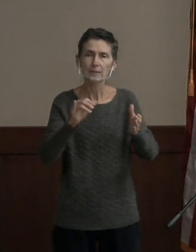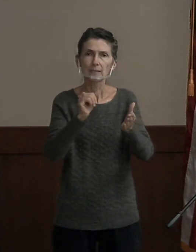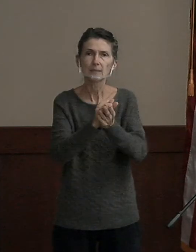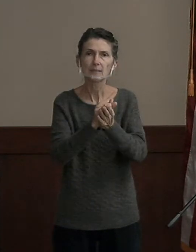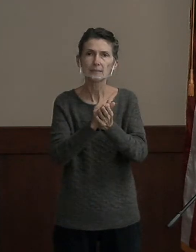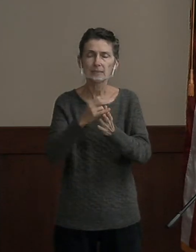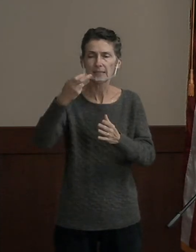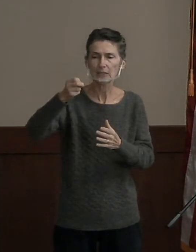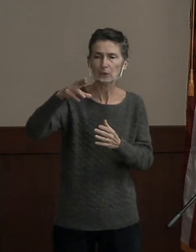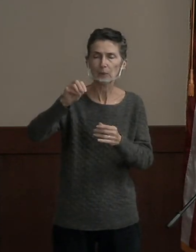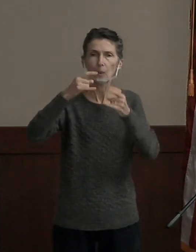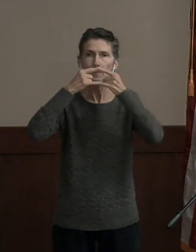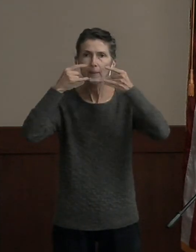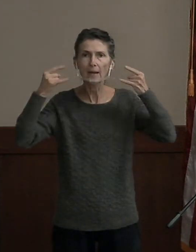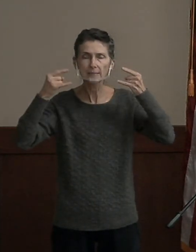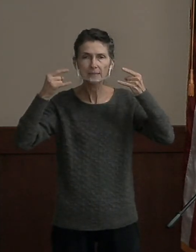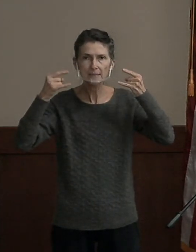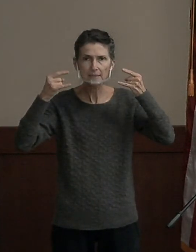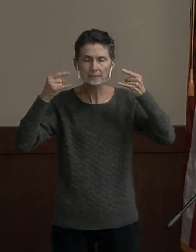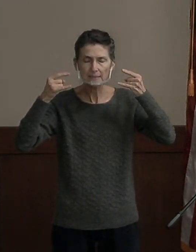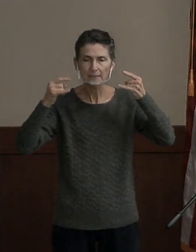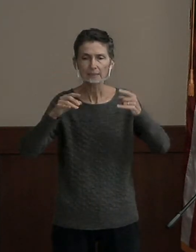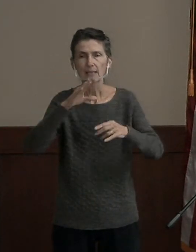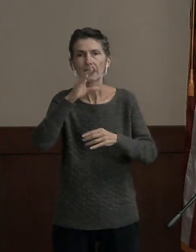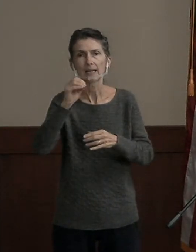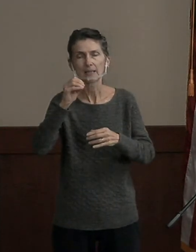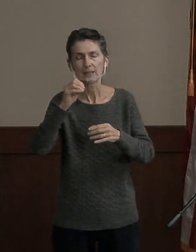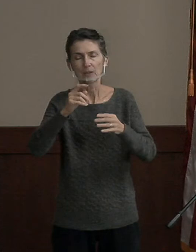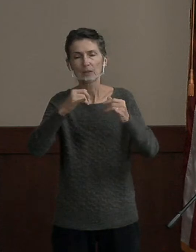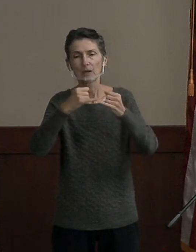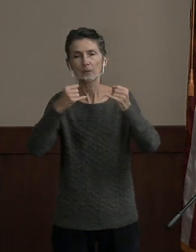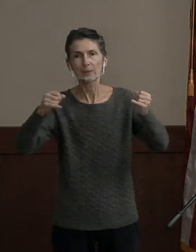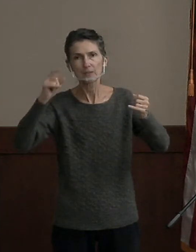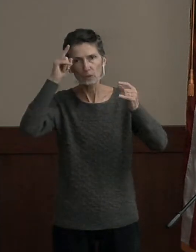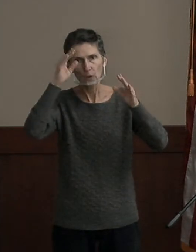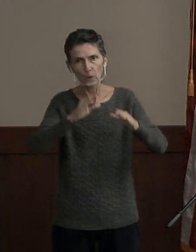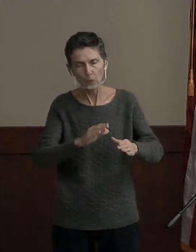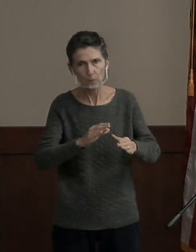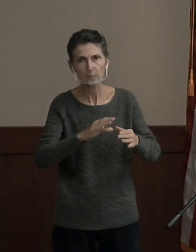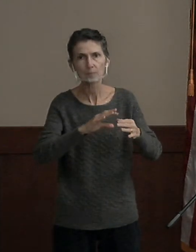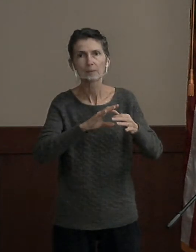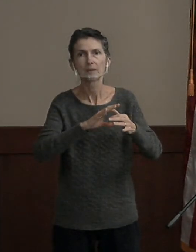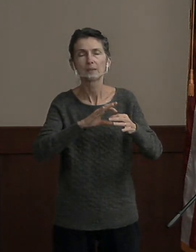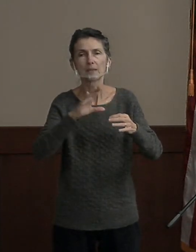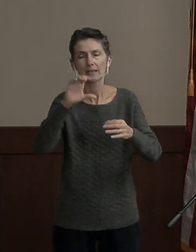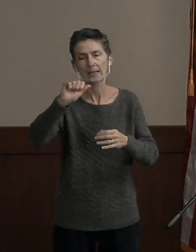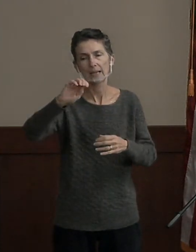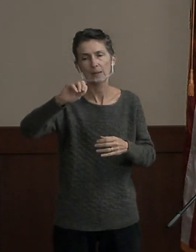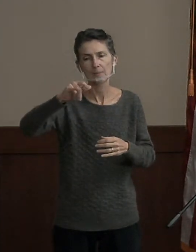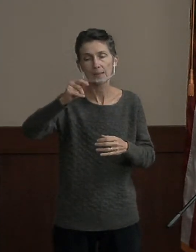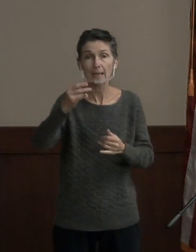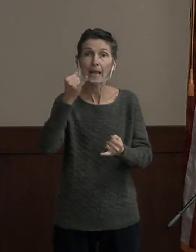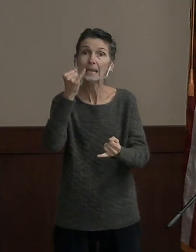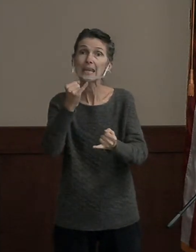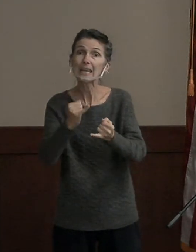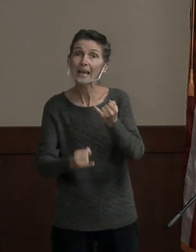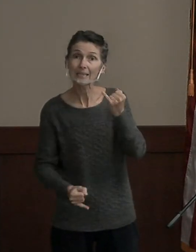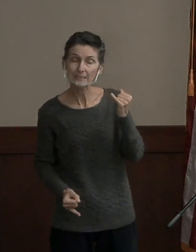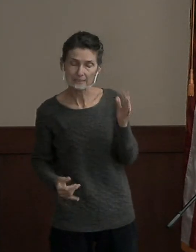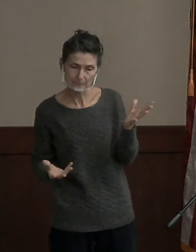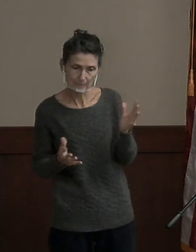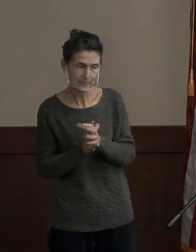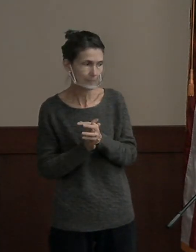mask campaign and the Threads of Hope behavioral health campaign. And then lastly, on